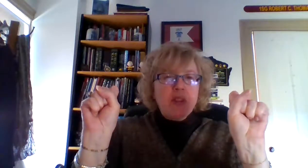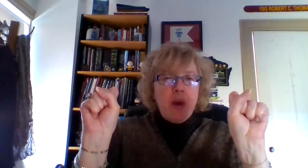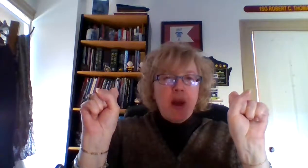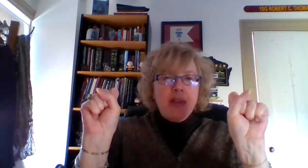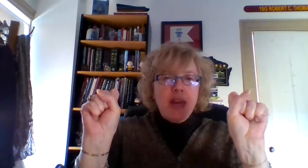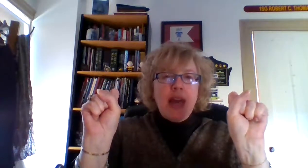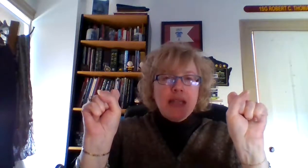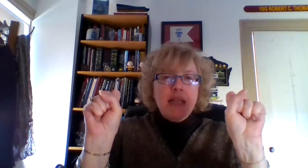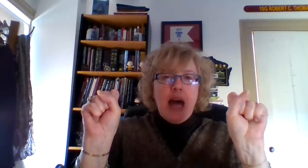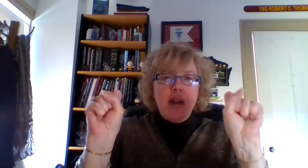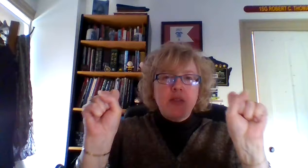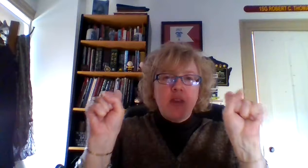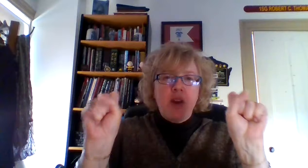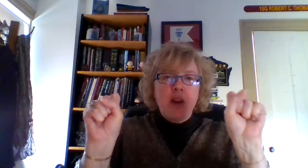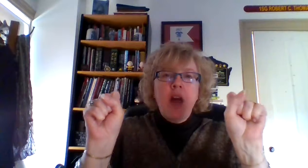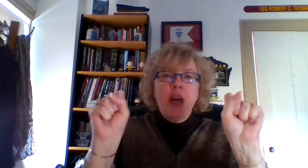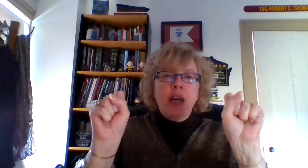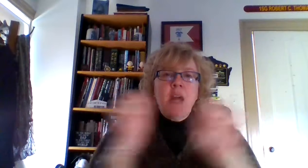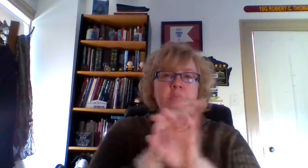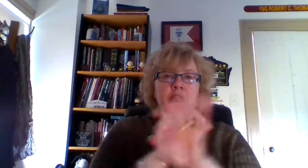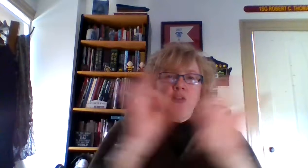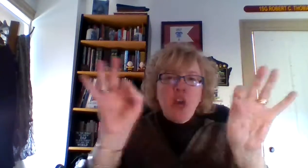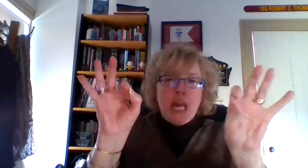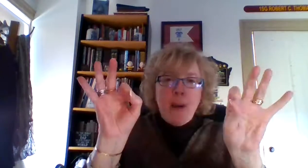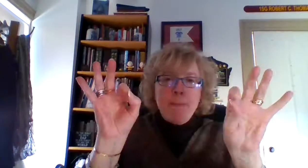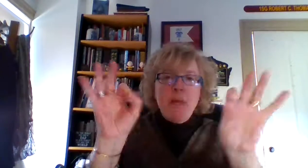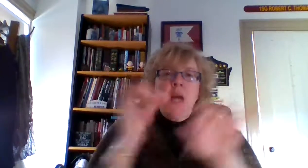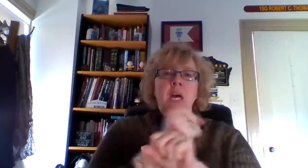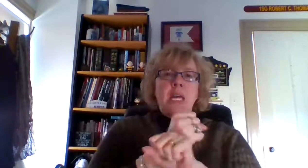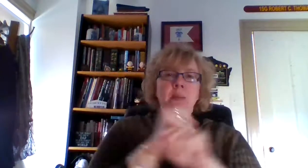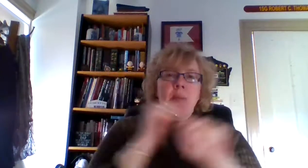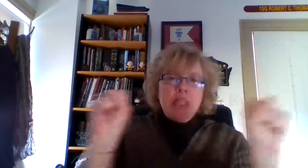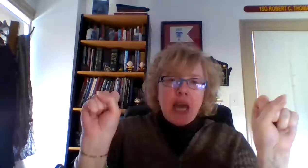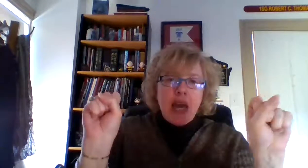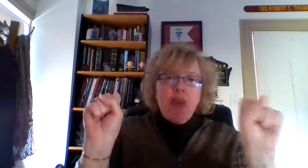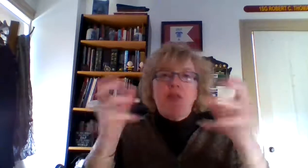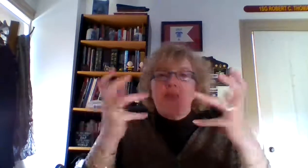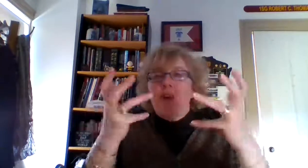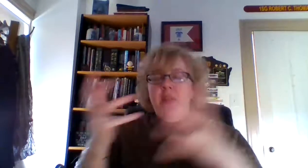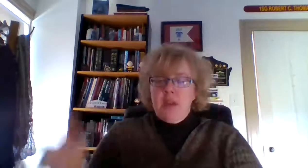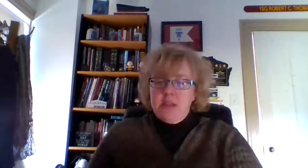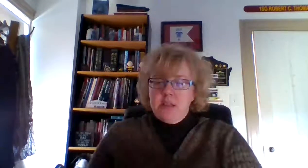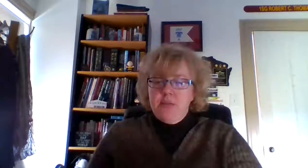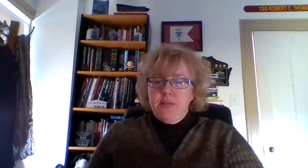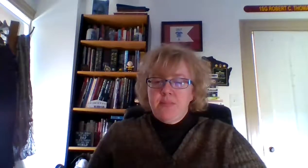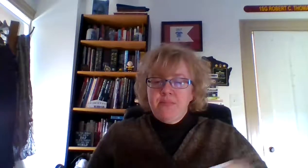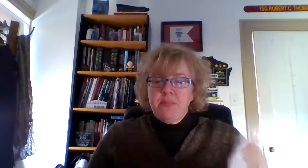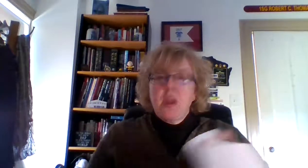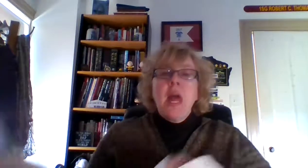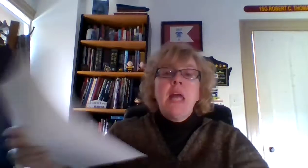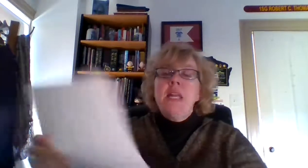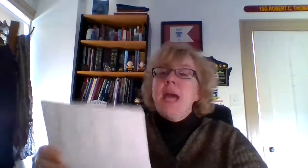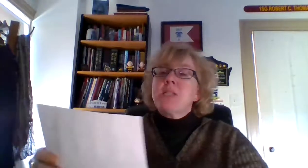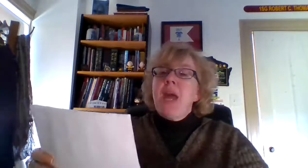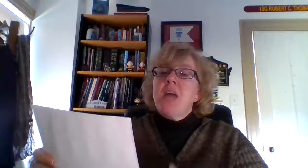one. I think it has a lot of different, it can be freedom, it can be safe, all that kind of stuff. Next page